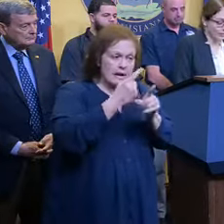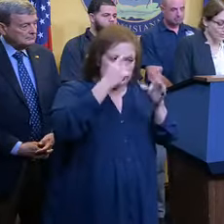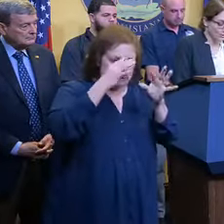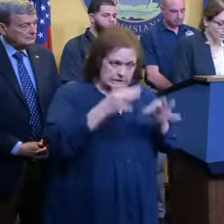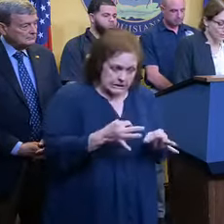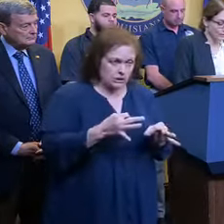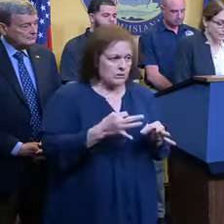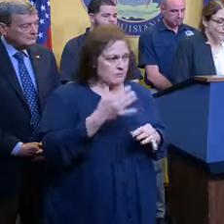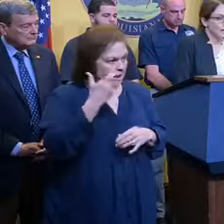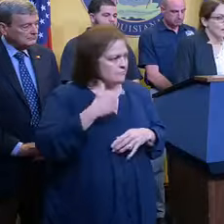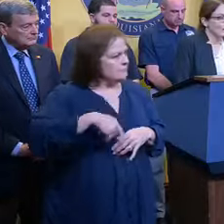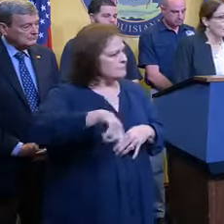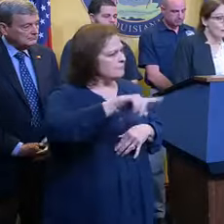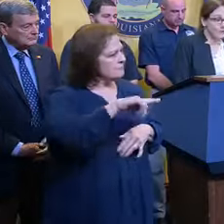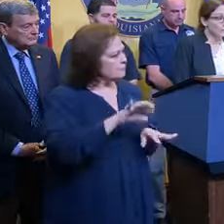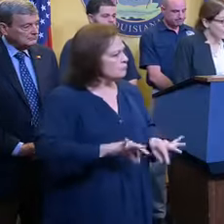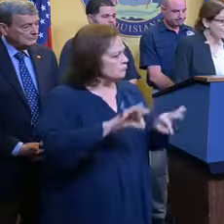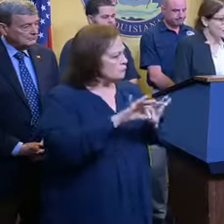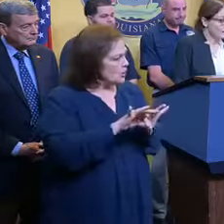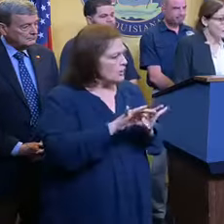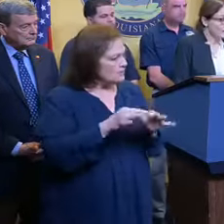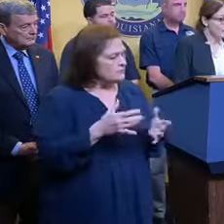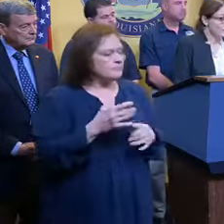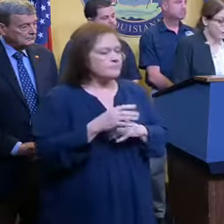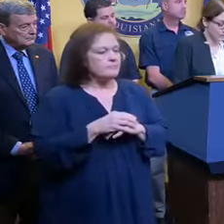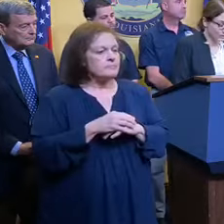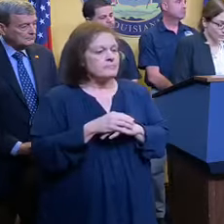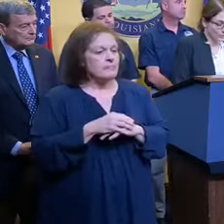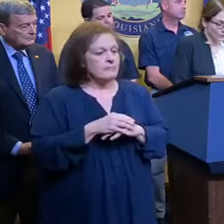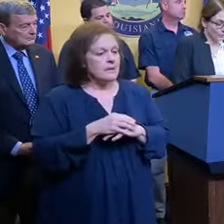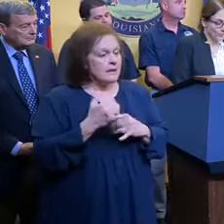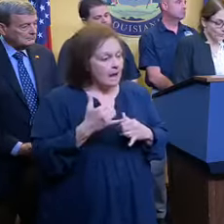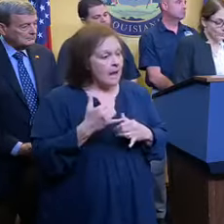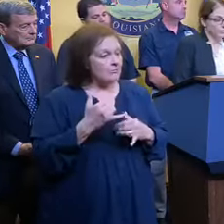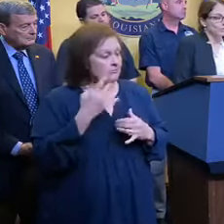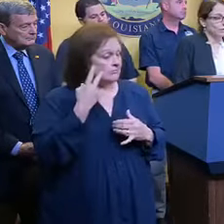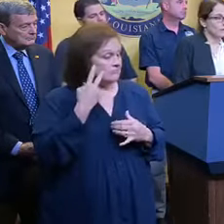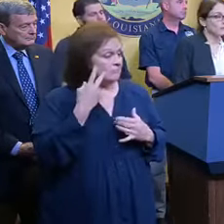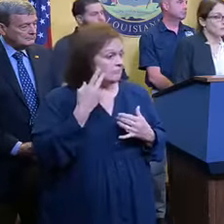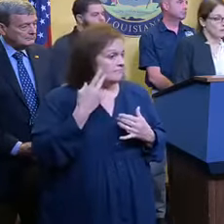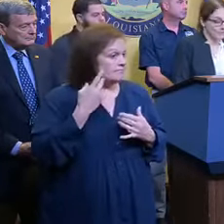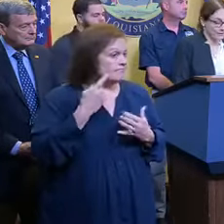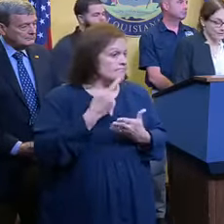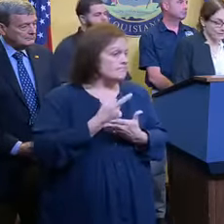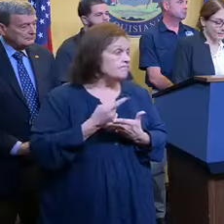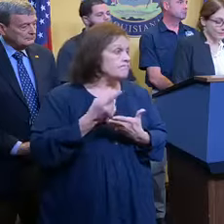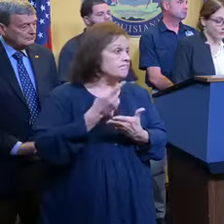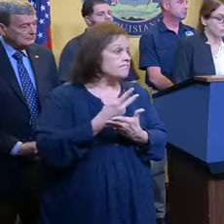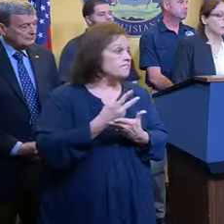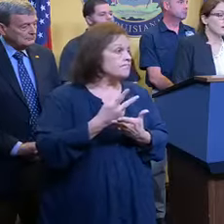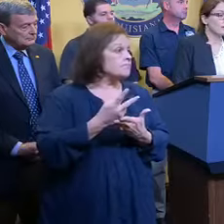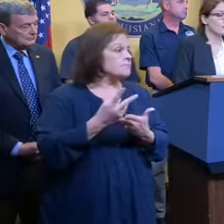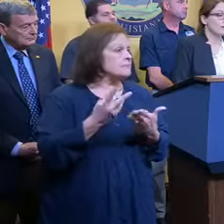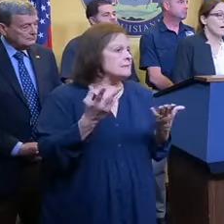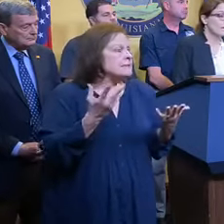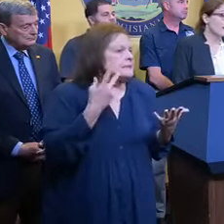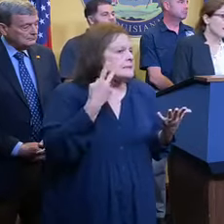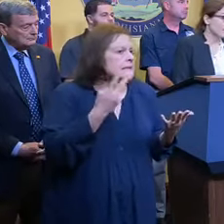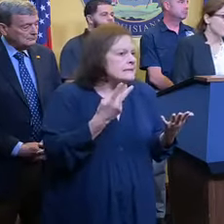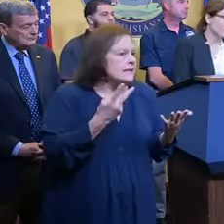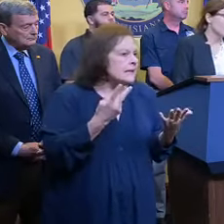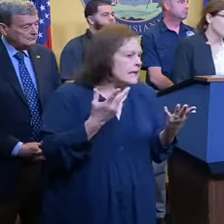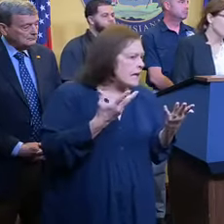of our community, and in the coming weeks, as this develops, we will need to be creative about balancing our social lives